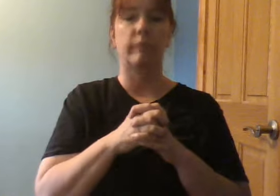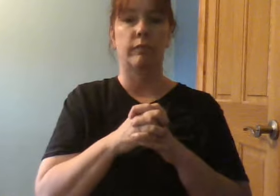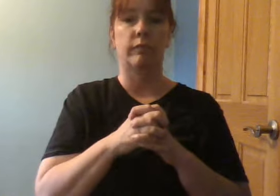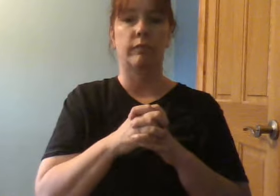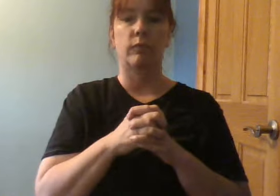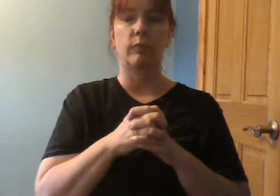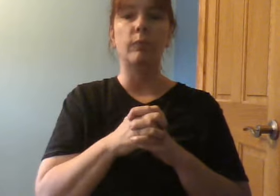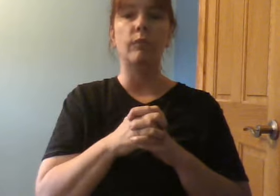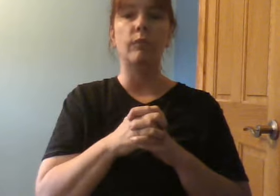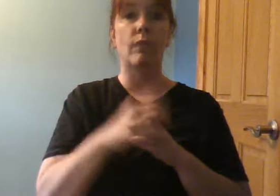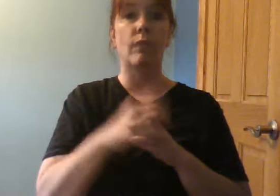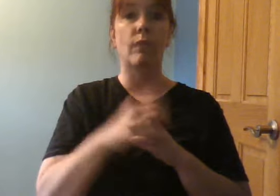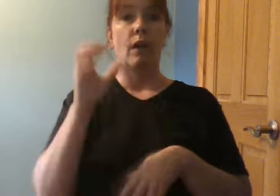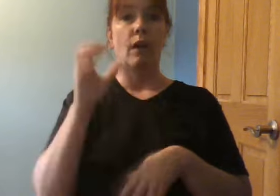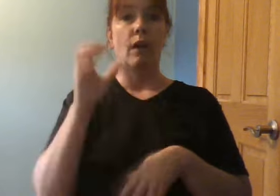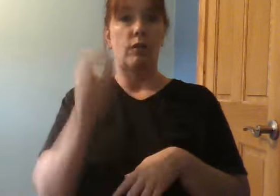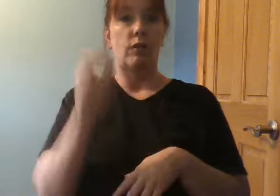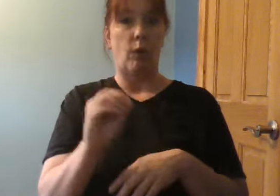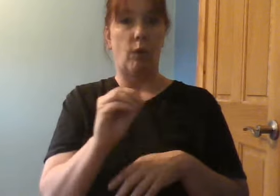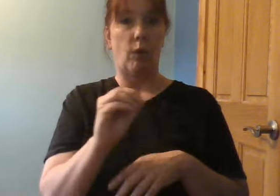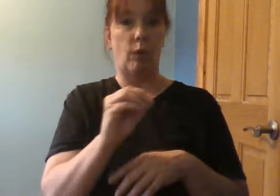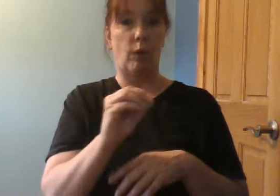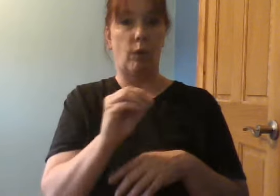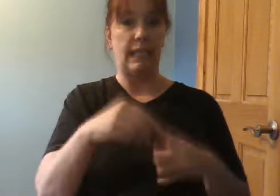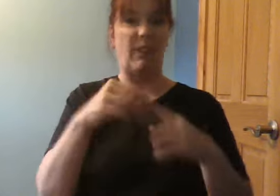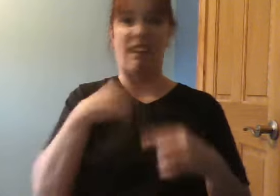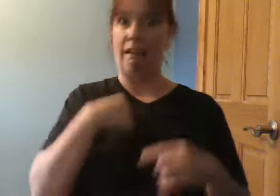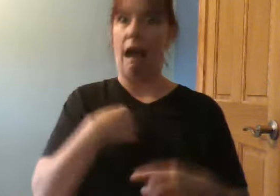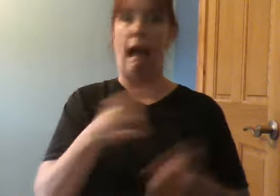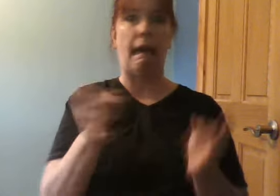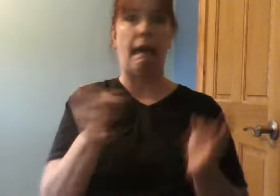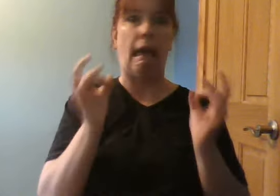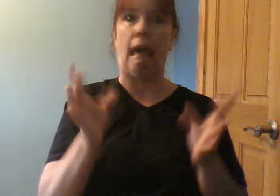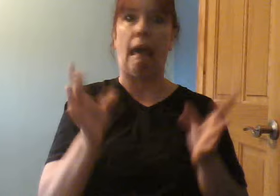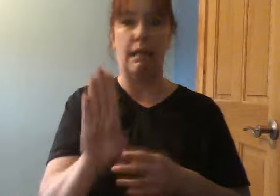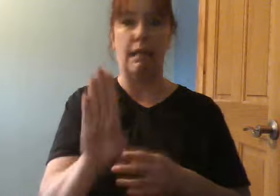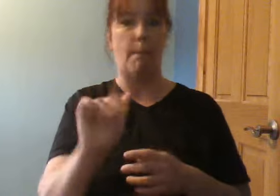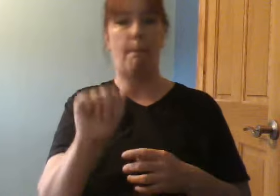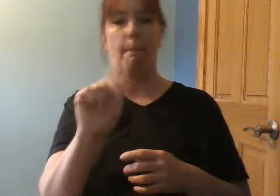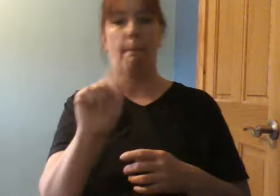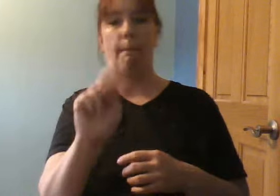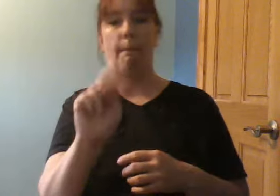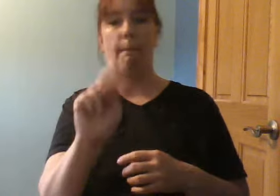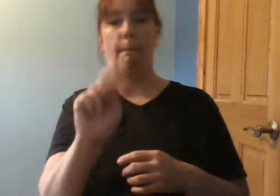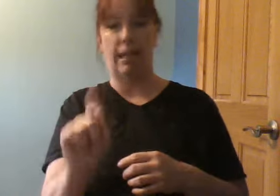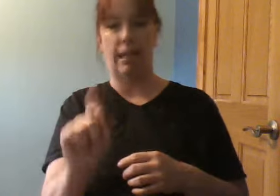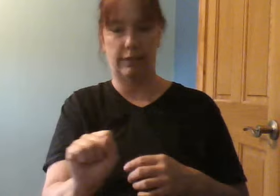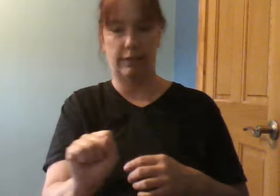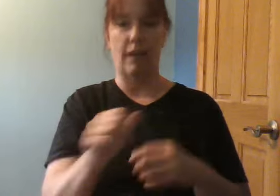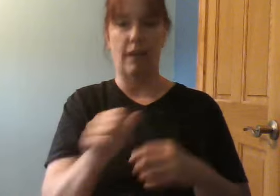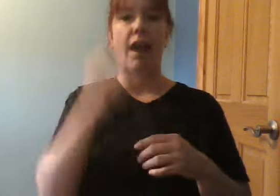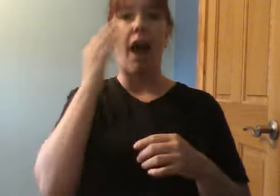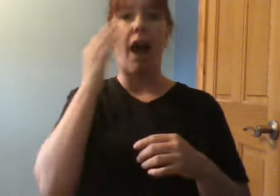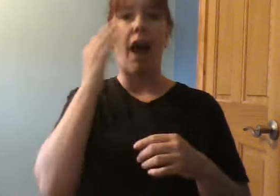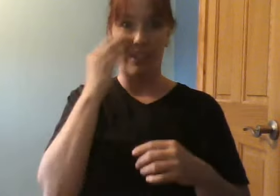So, especially because I hate banks more than the G20 protesters do, because I work for them. I know things are actually worse than these guys